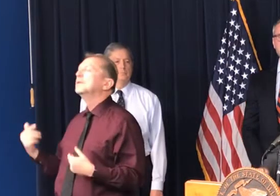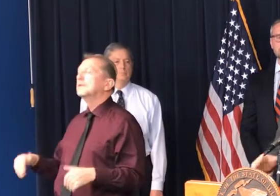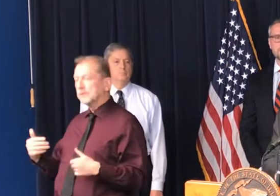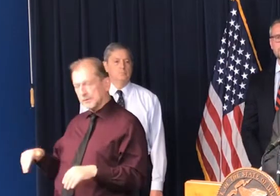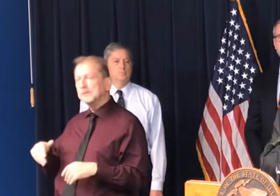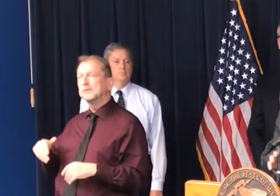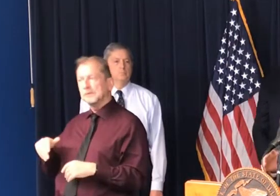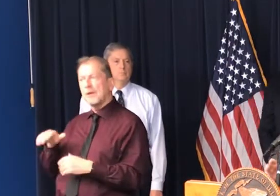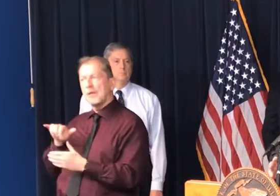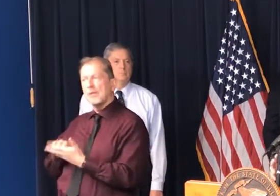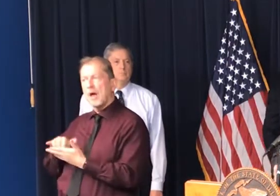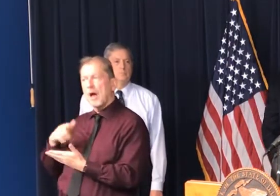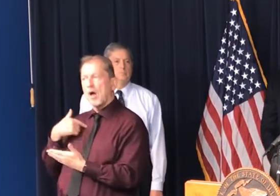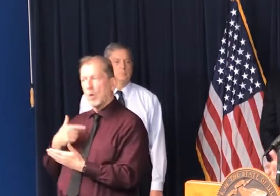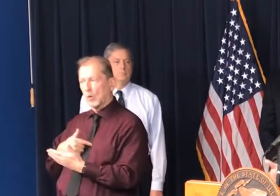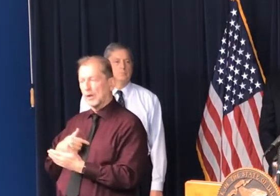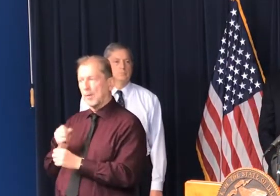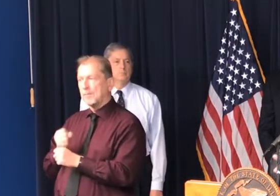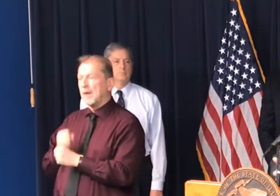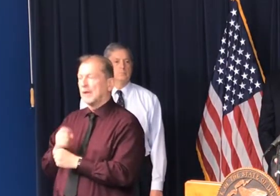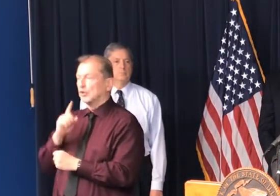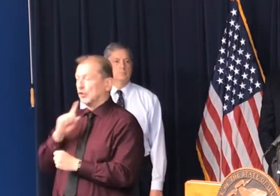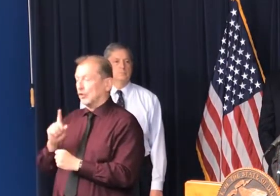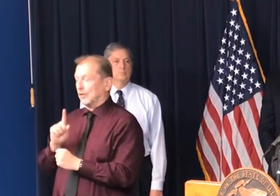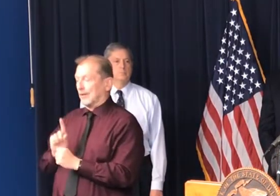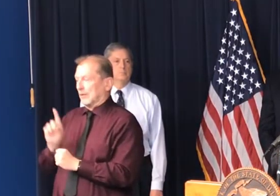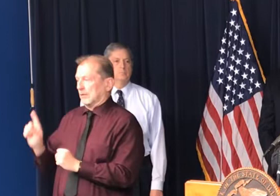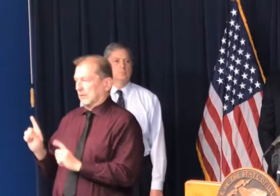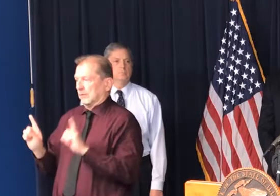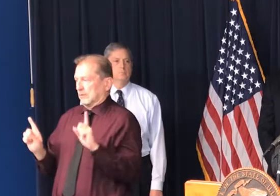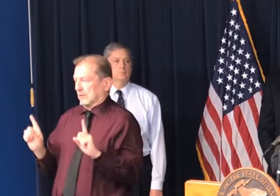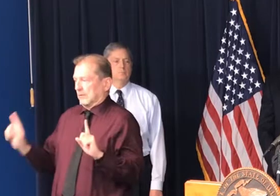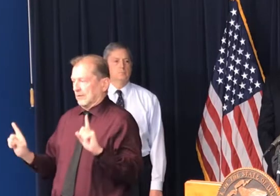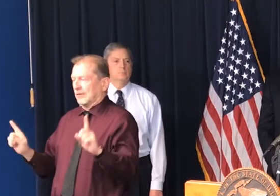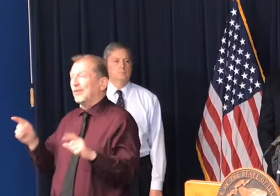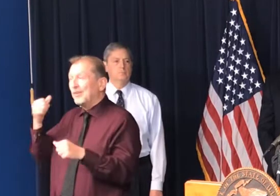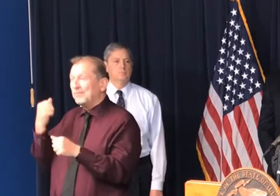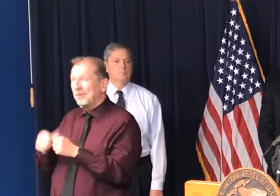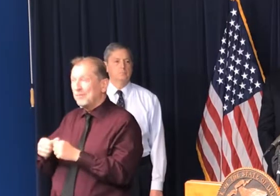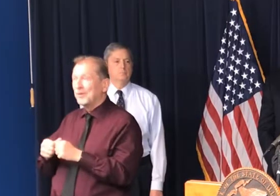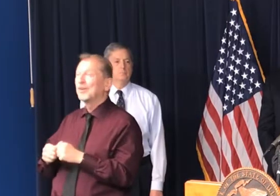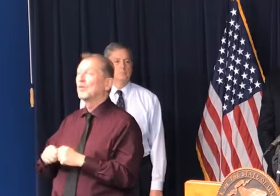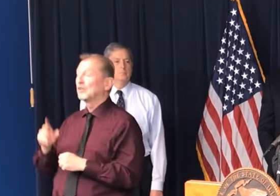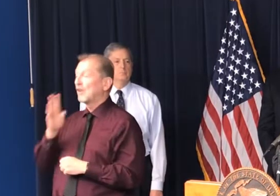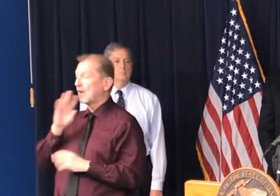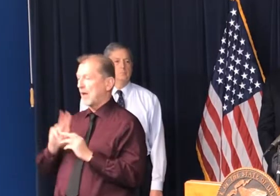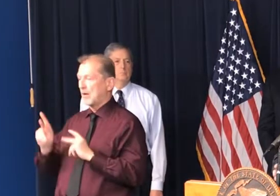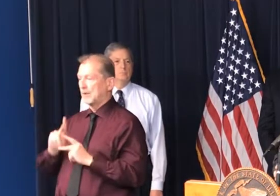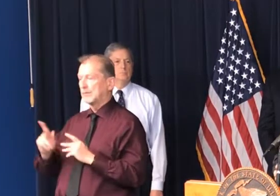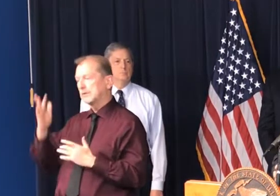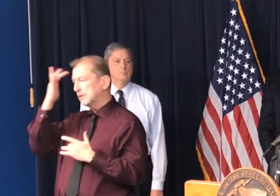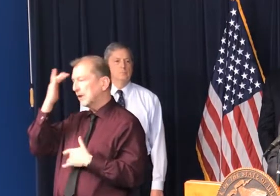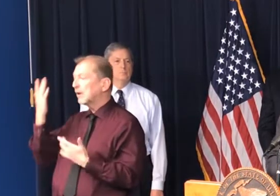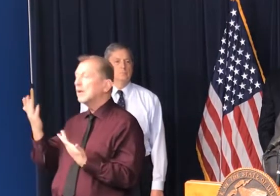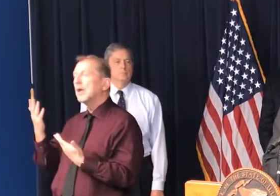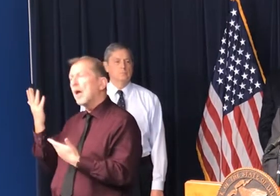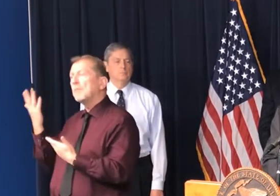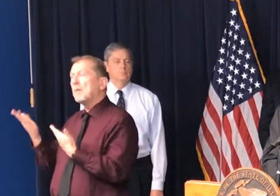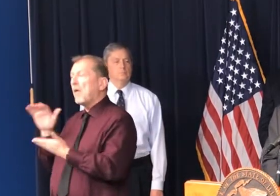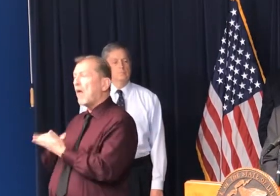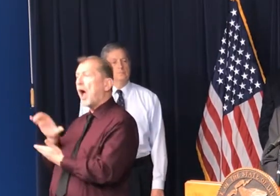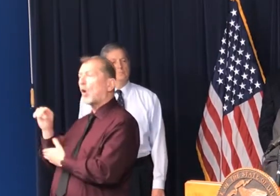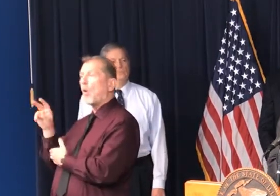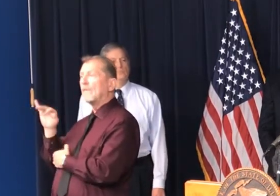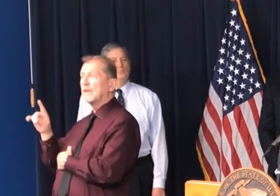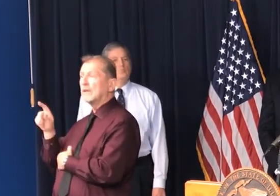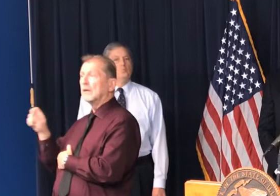that we're making space. You know, one of the challenges here is that you may have people who get sick either from COVID-19 or